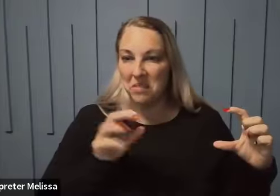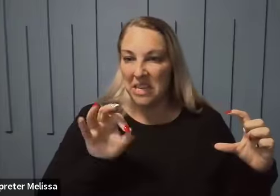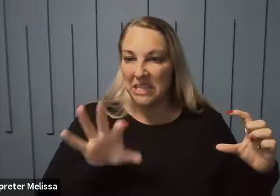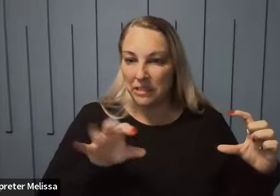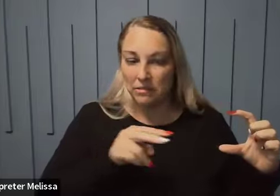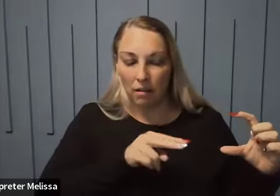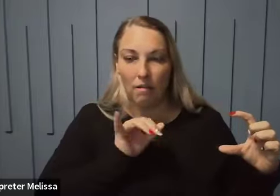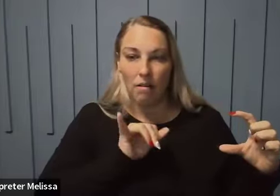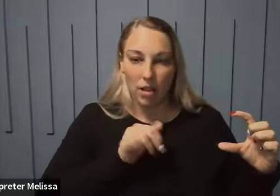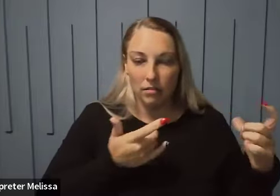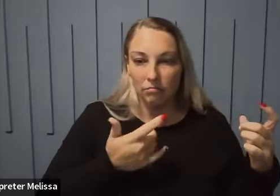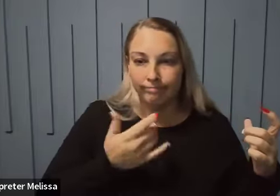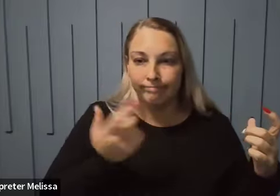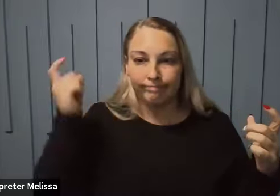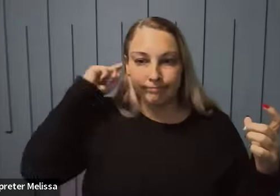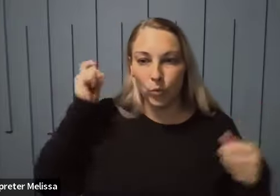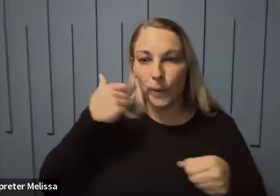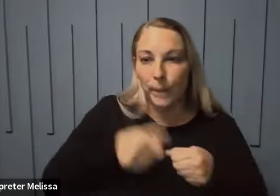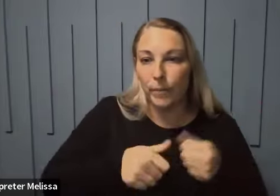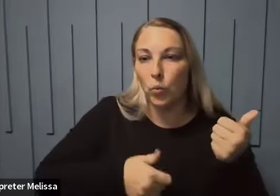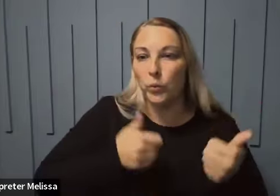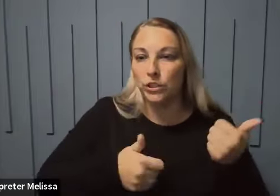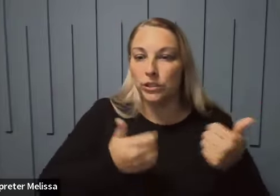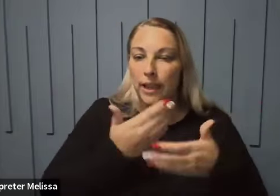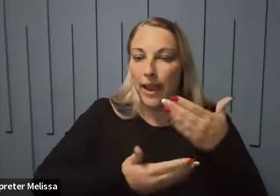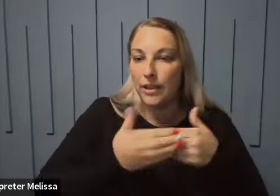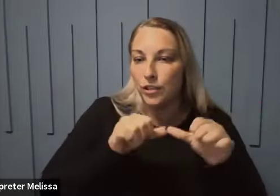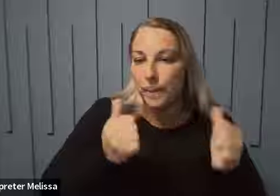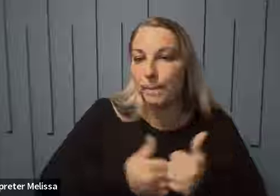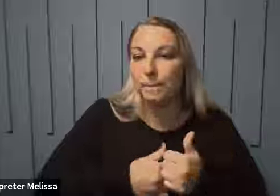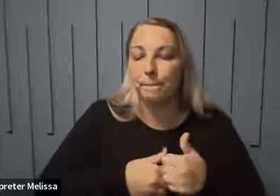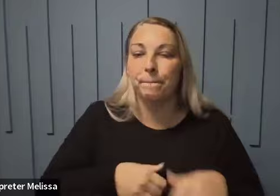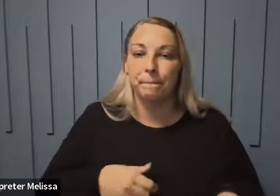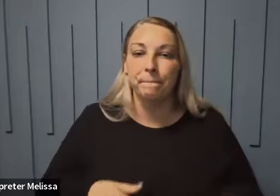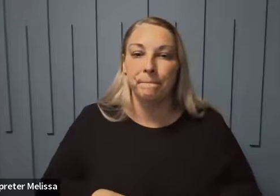which hand shape we needed to use for a sound when we were first learning the system here.